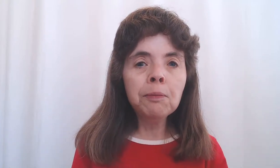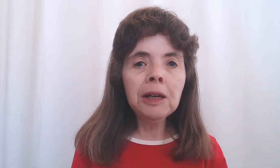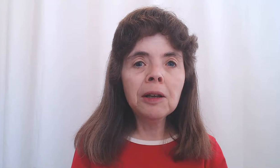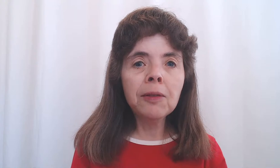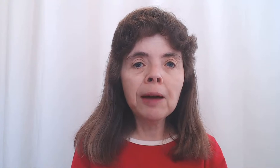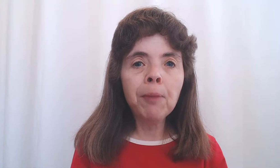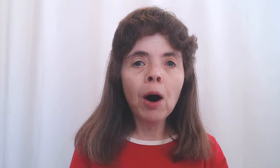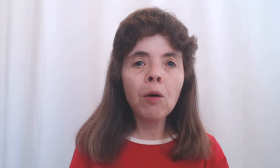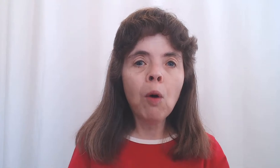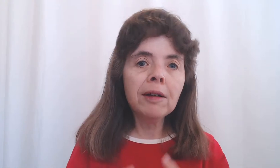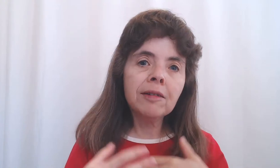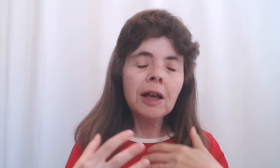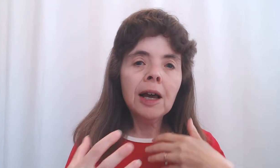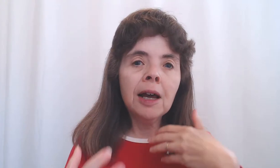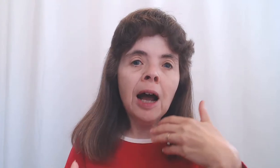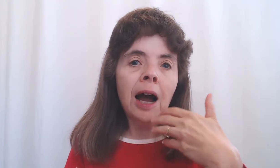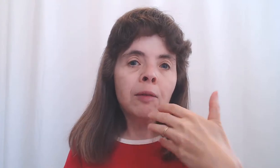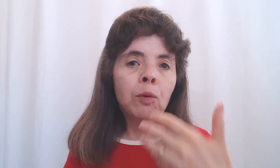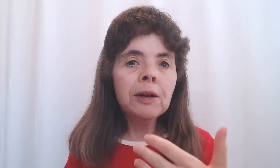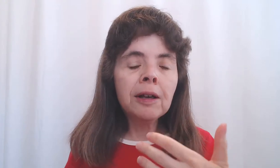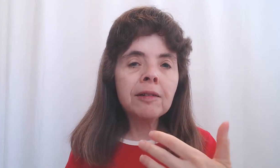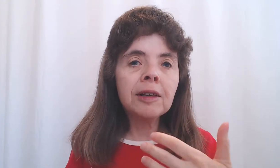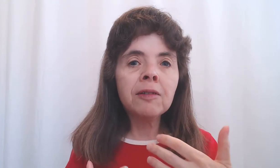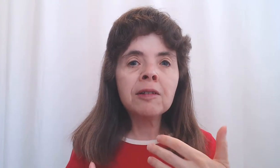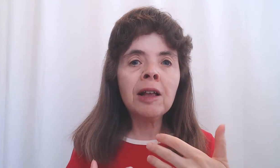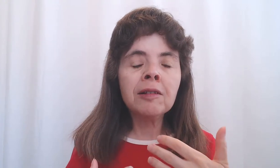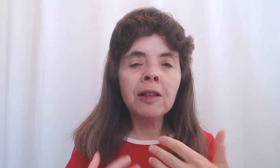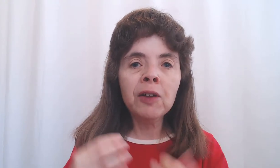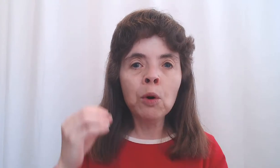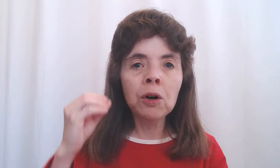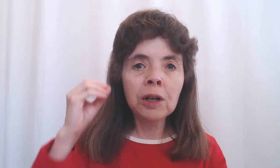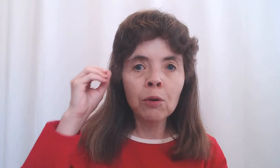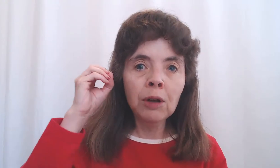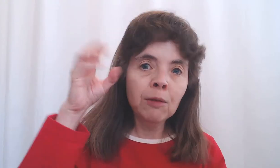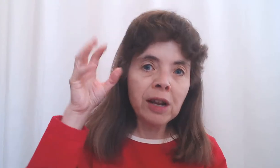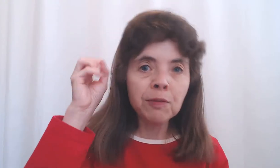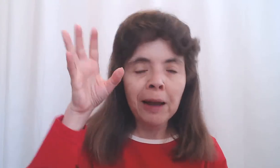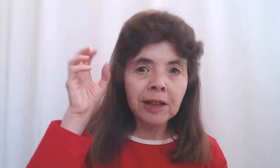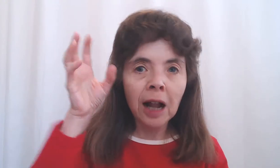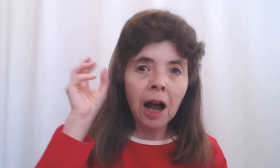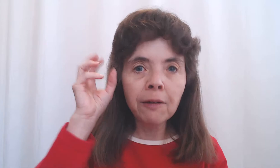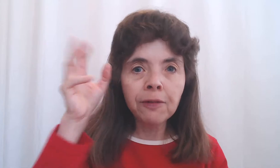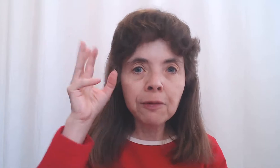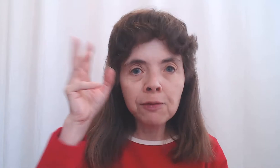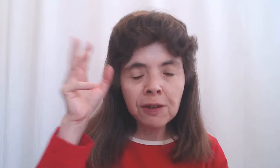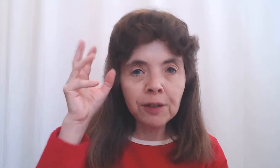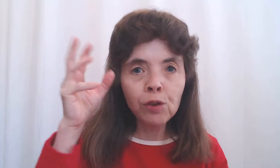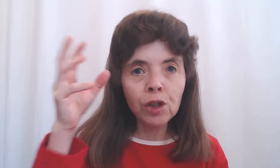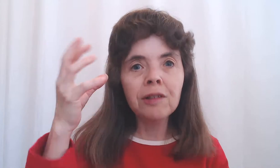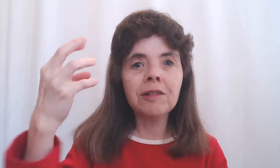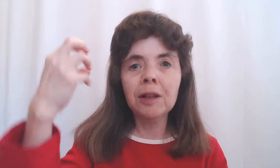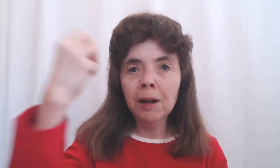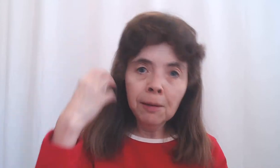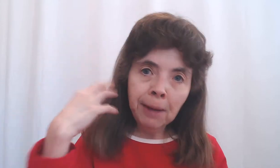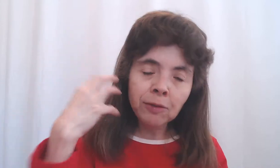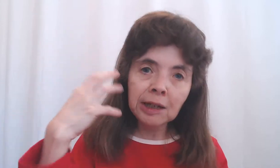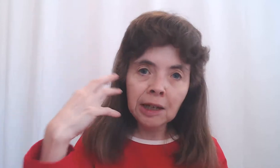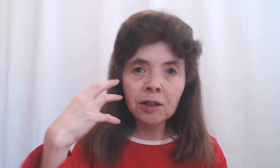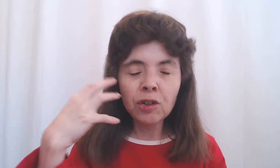mean that Paul was an eyewitness in the sense that there were, you know, light rays bouncing off of the physical Jesus and bouncing into